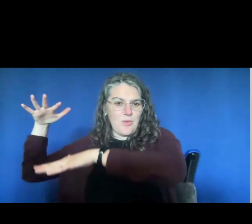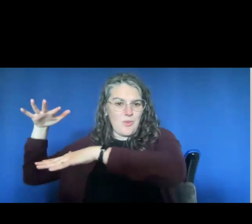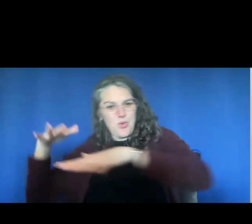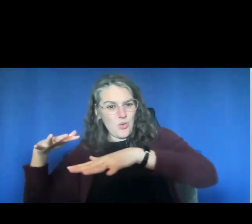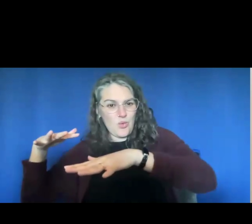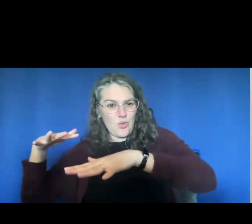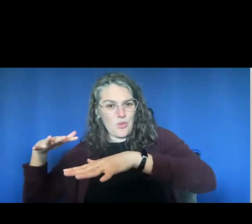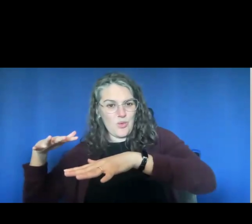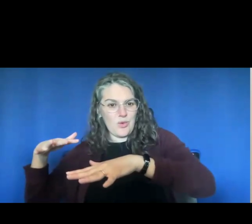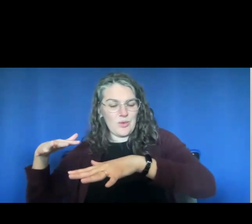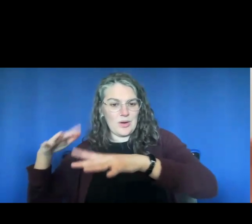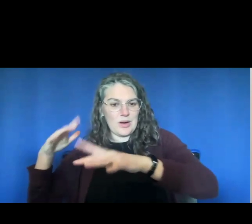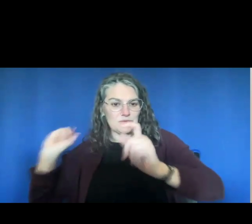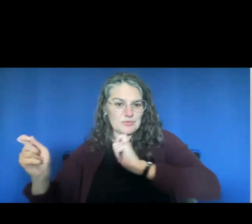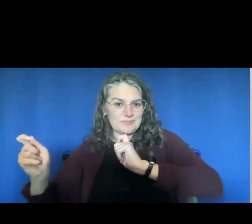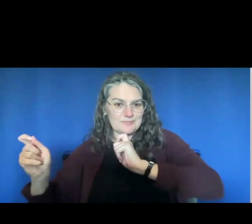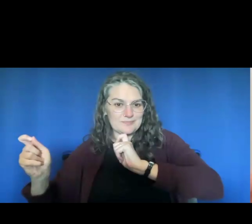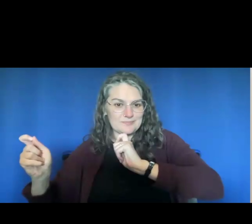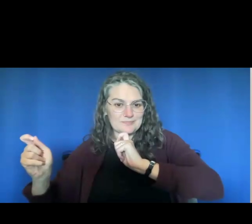Thank you.